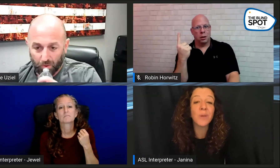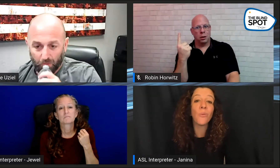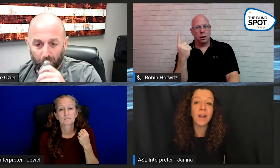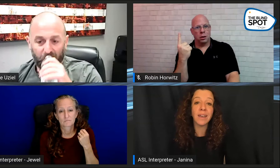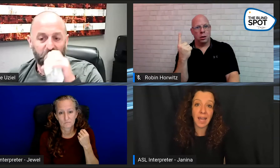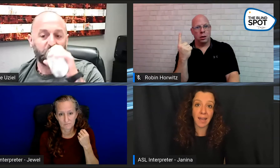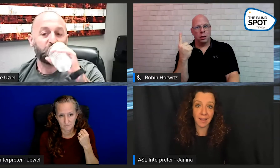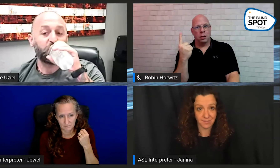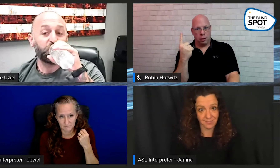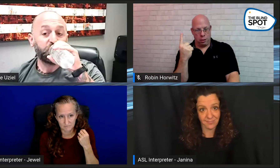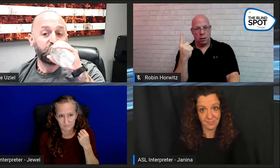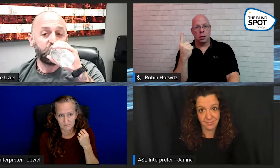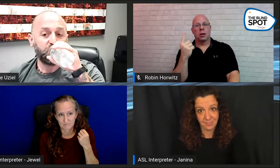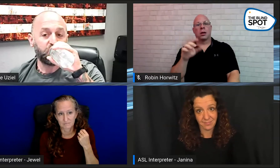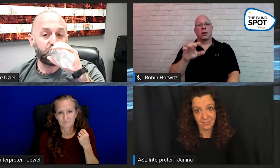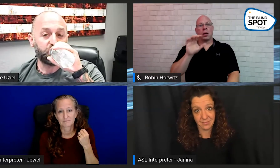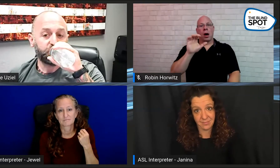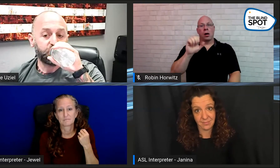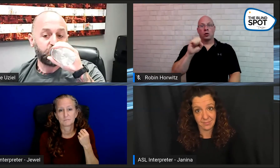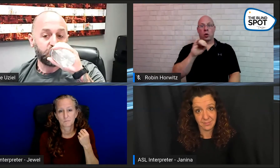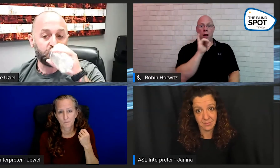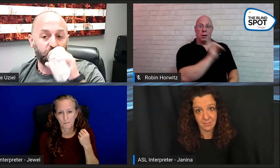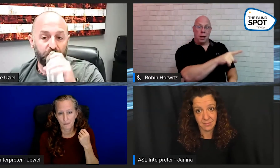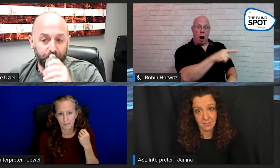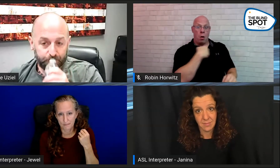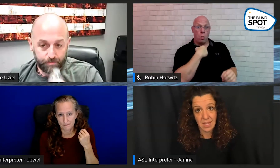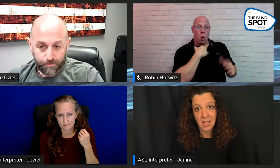million in one day.